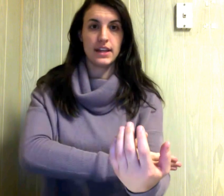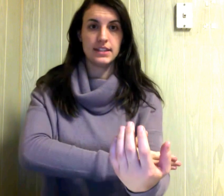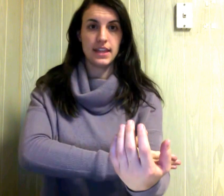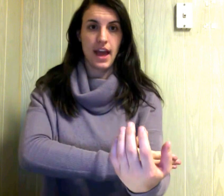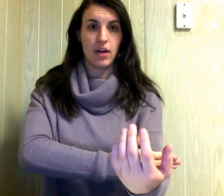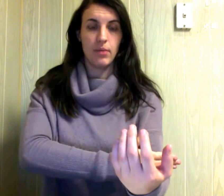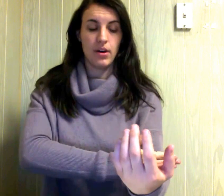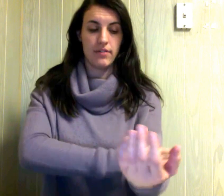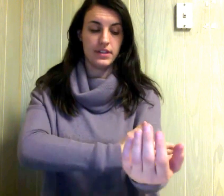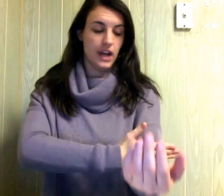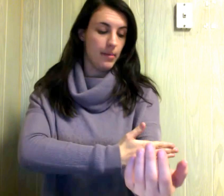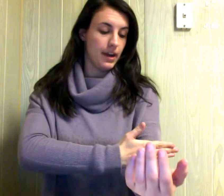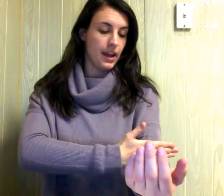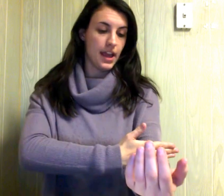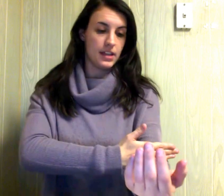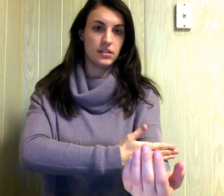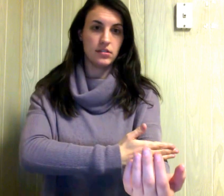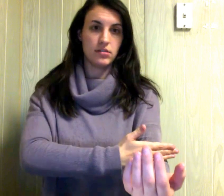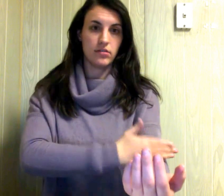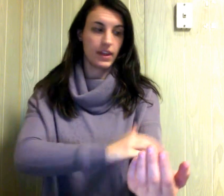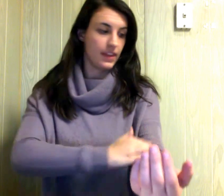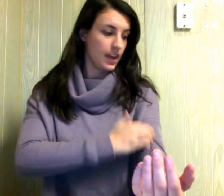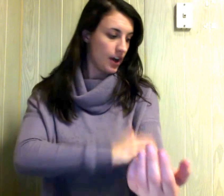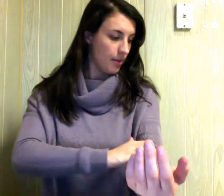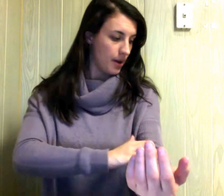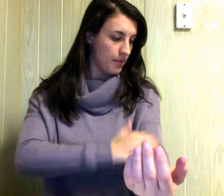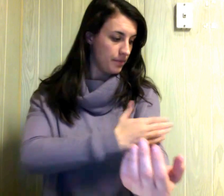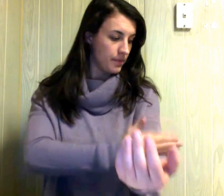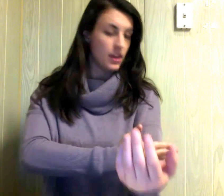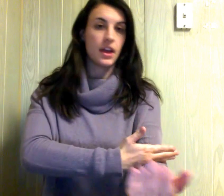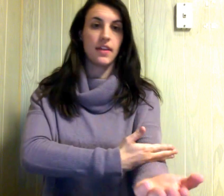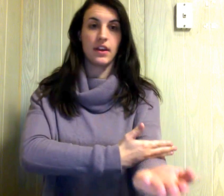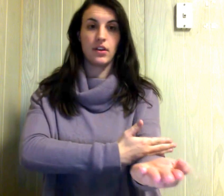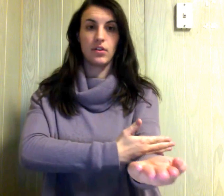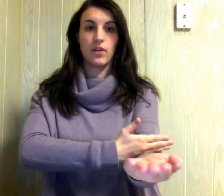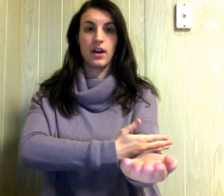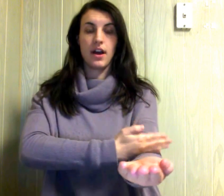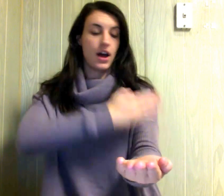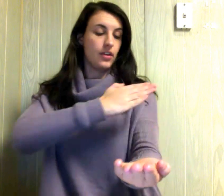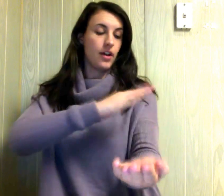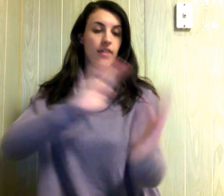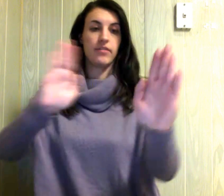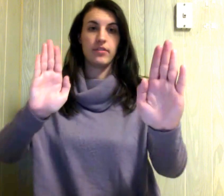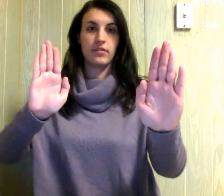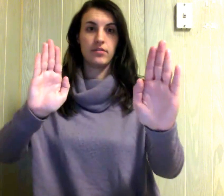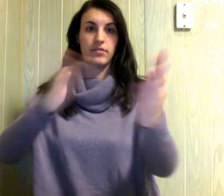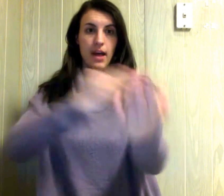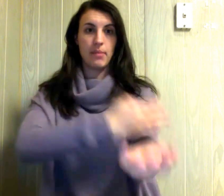the elbow of the dominant hand, right in the inner elbow. And then you have flat